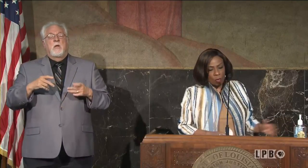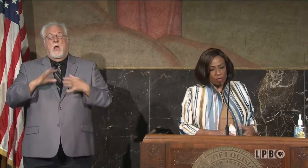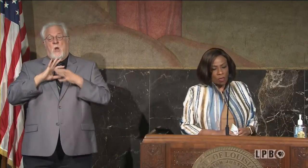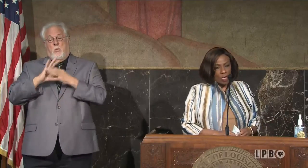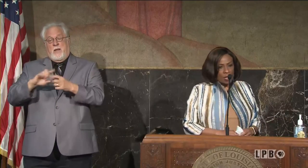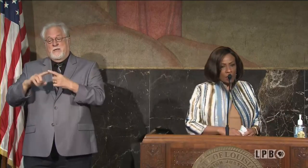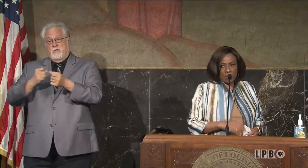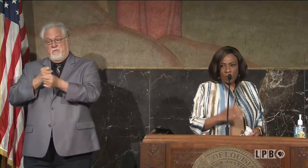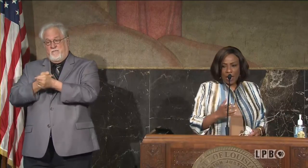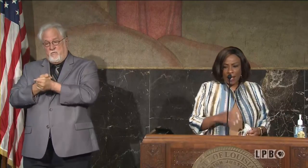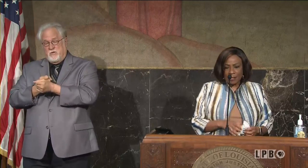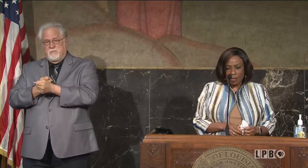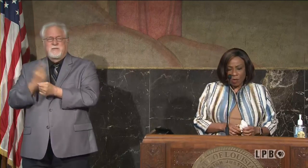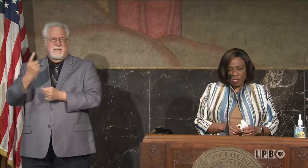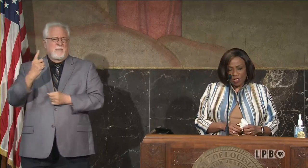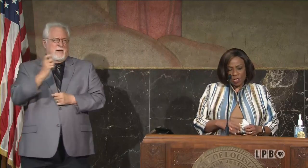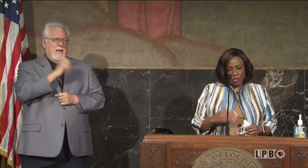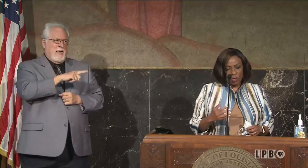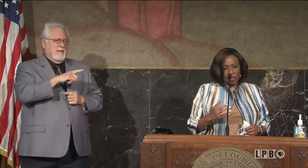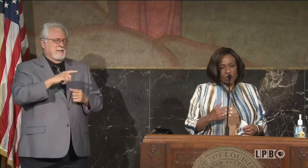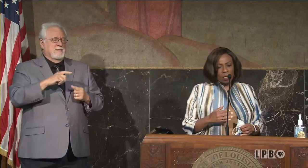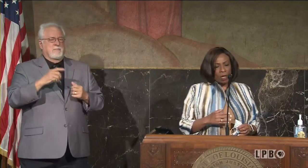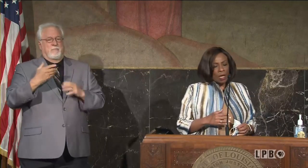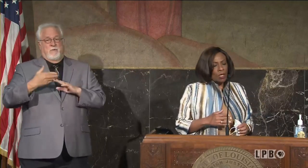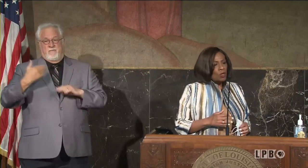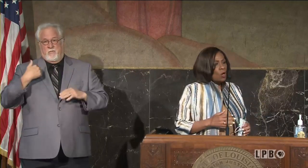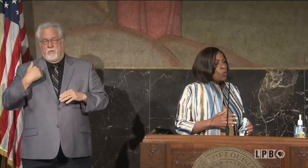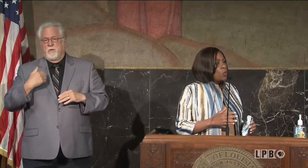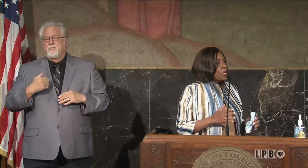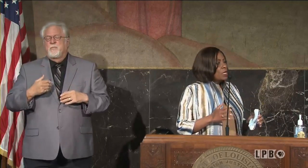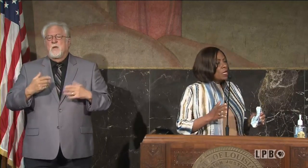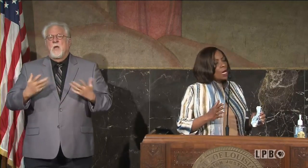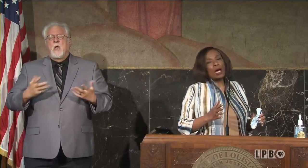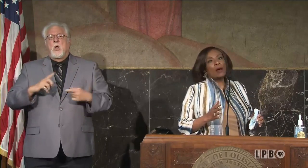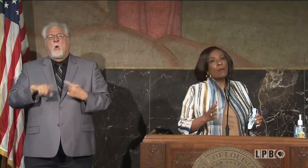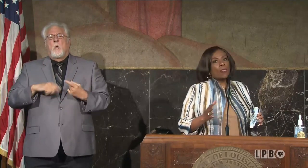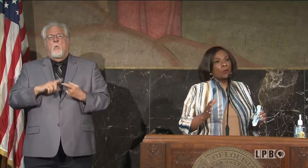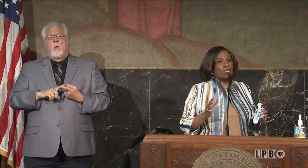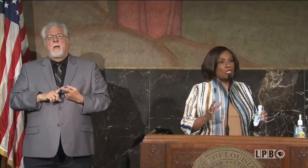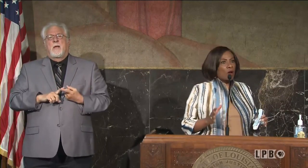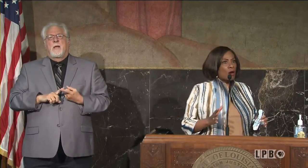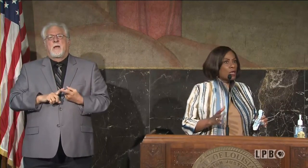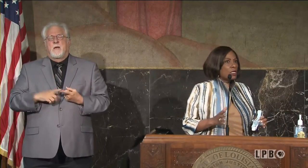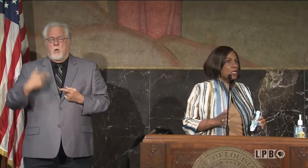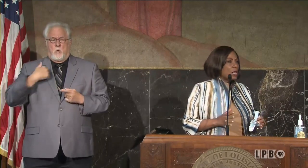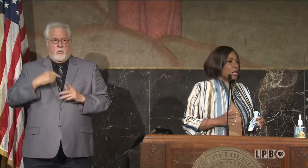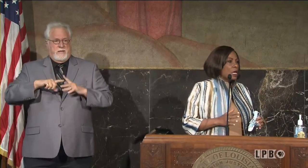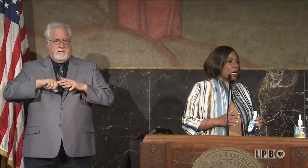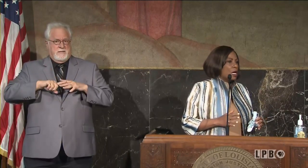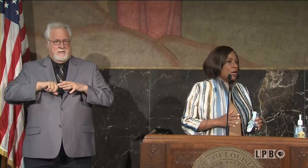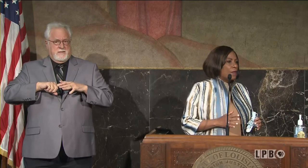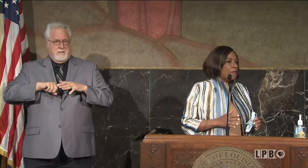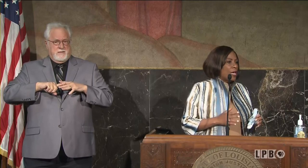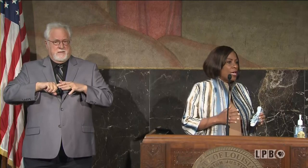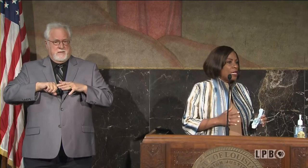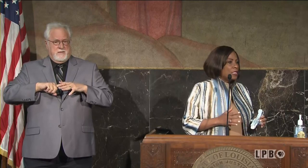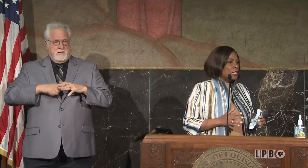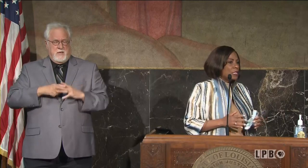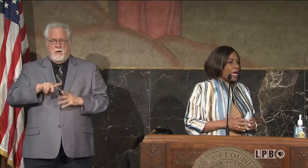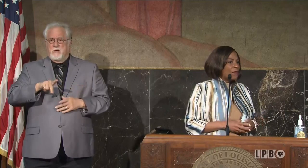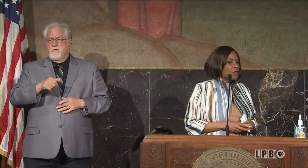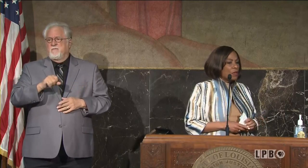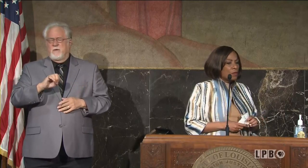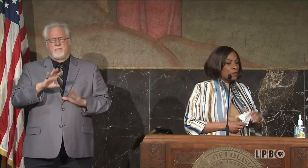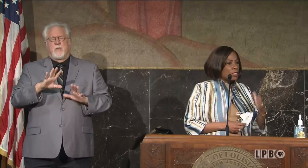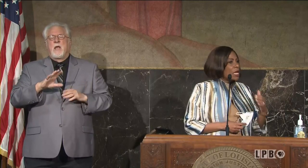to enforcement, and someone asked the question earlier, you know, when we started